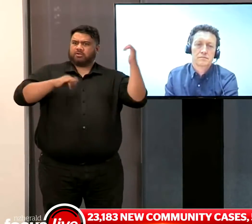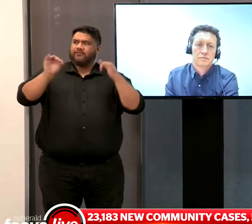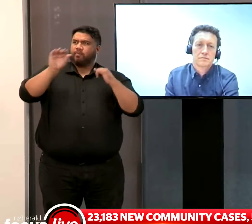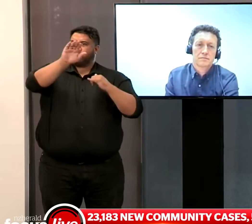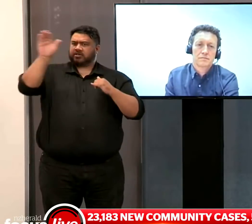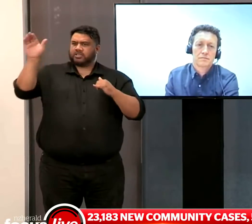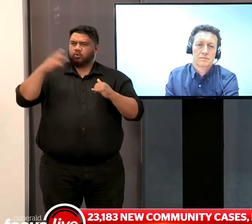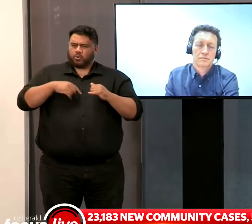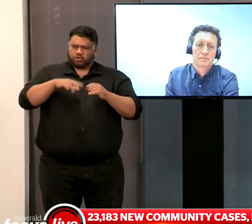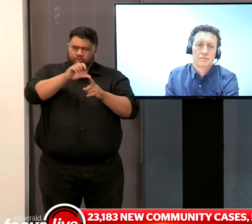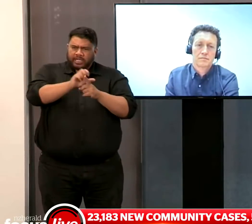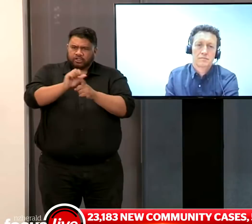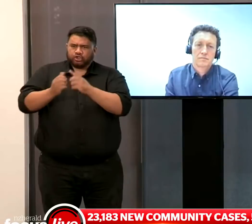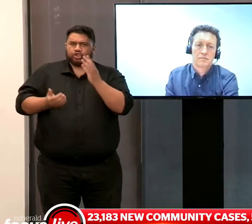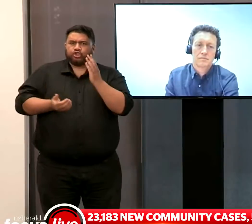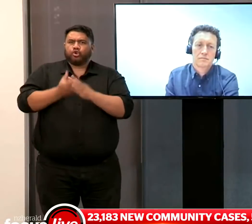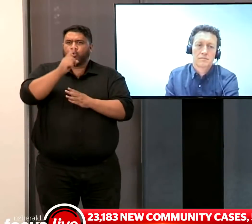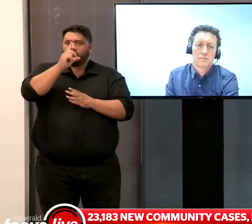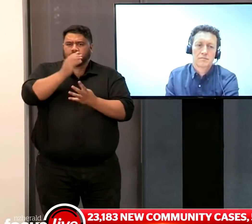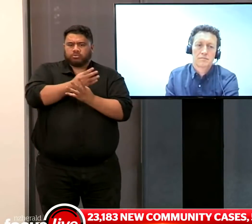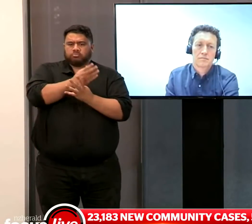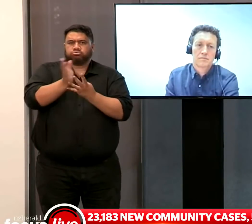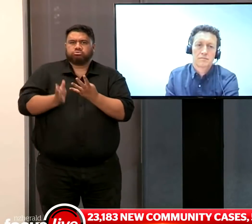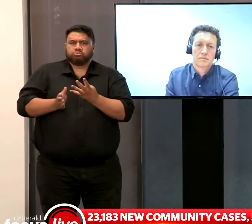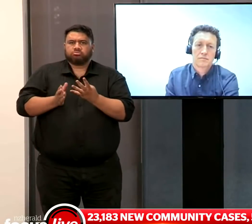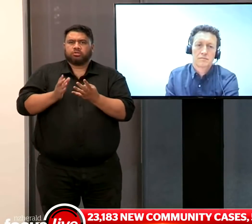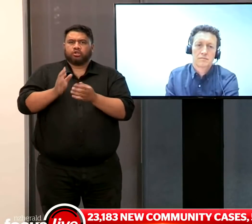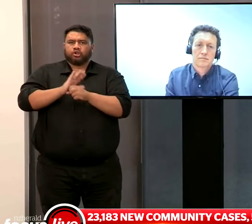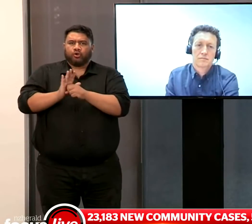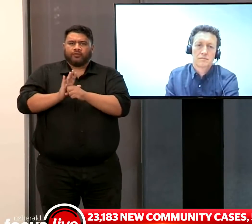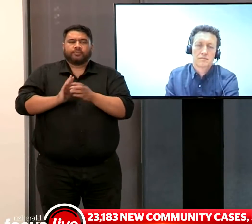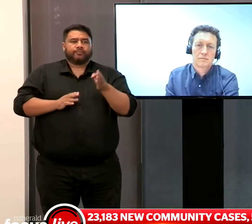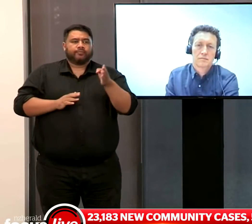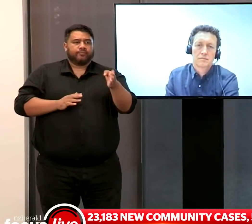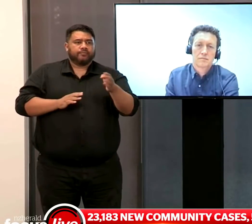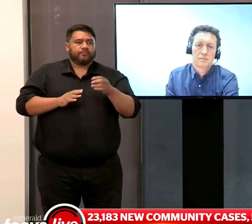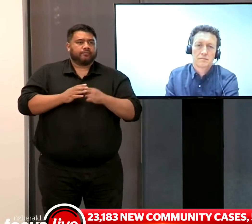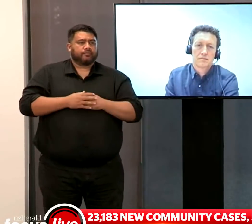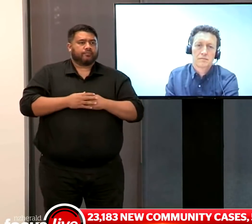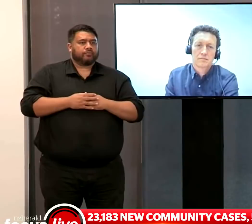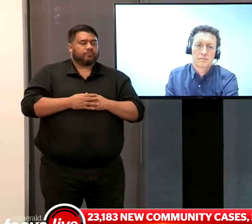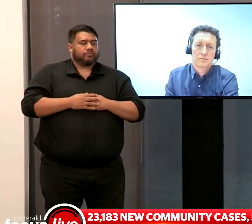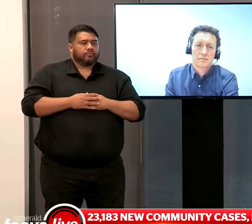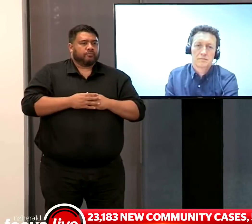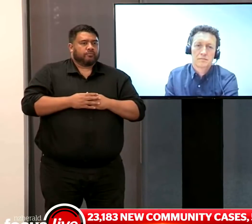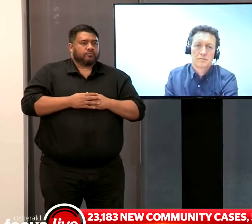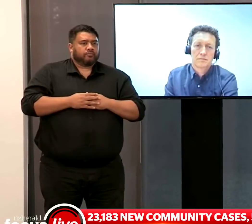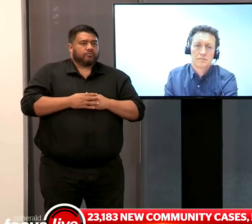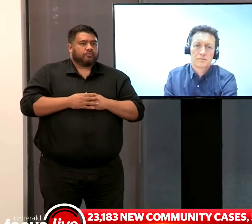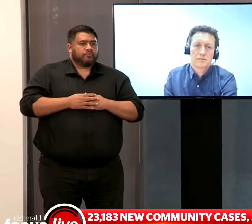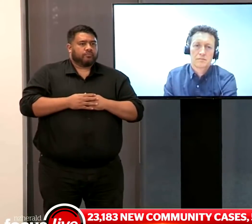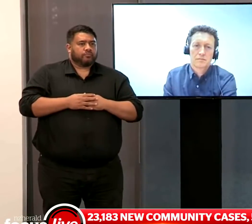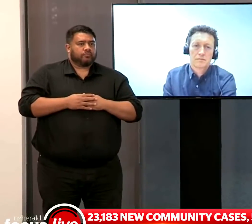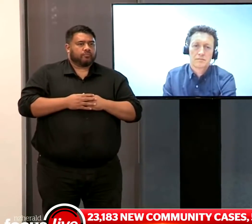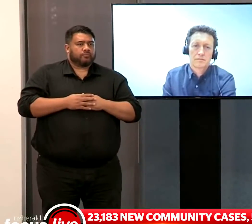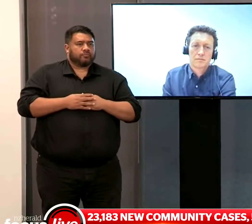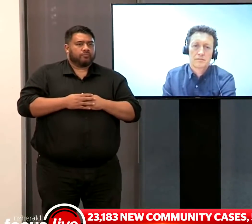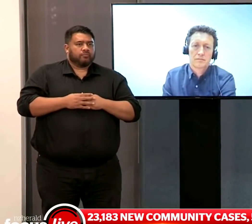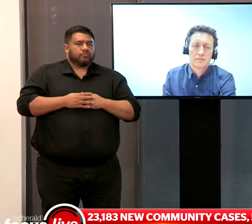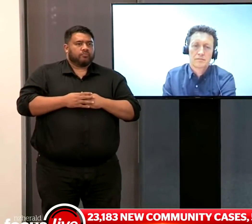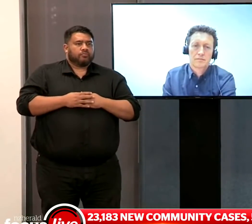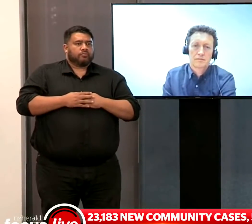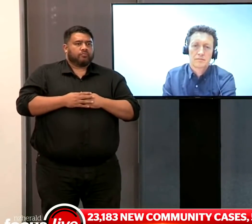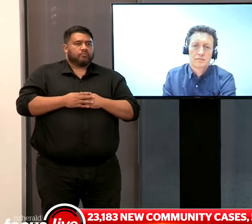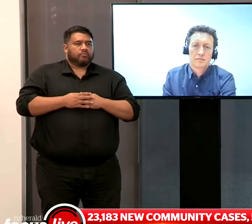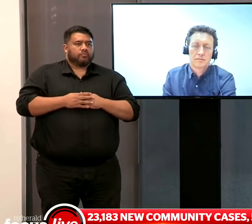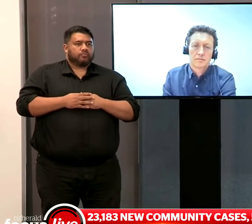around variants. Do you have any advice from modelists about the likely impact of that change to isolation rules with